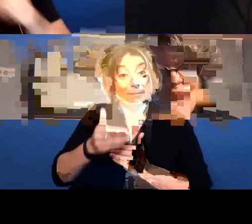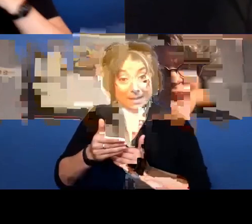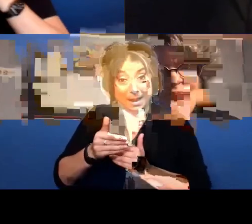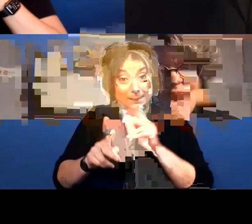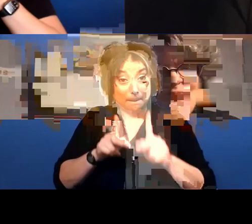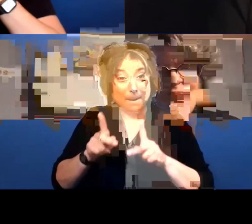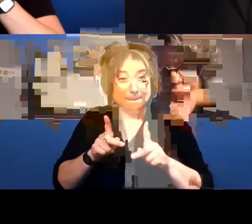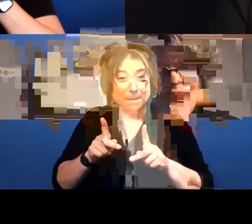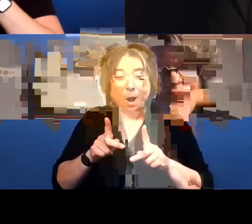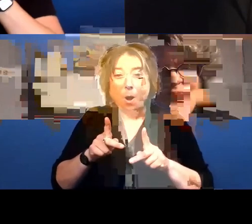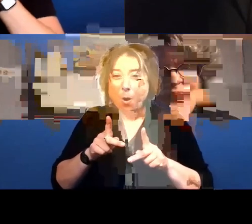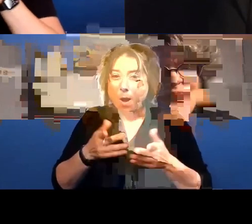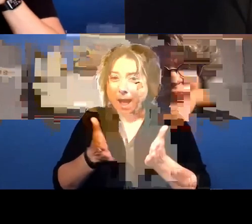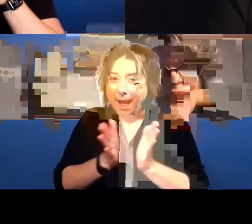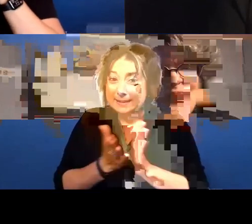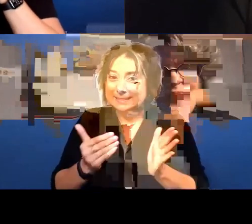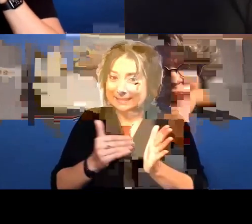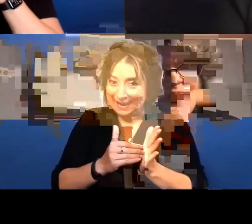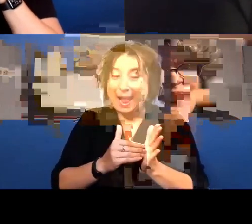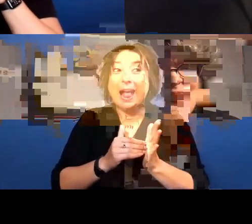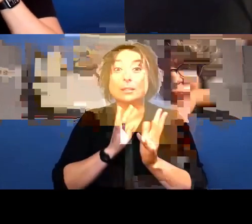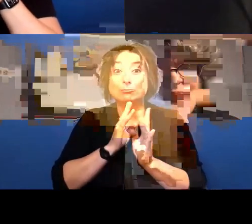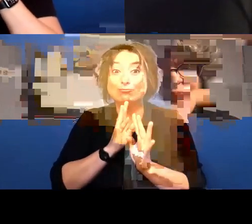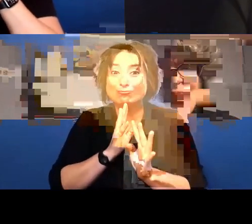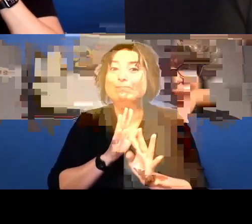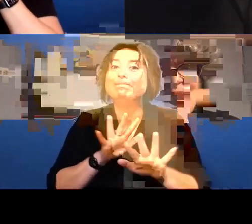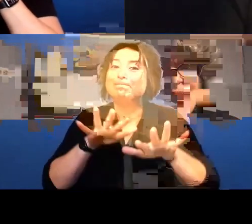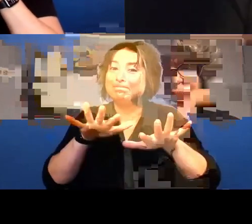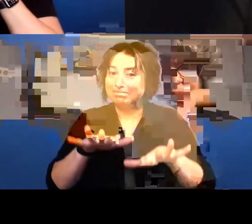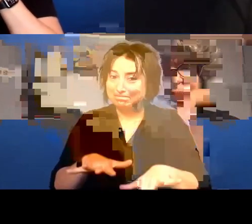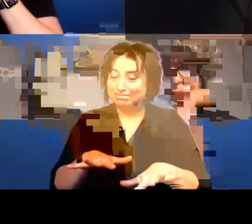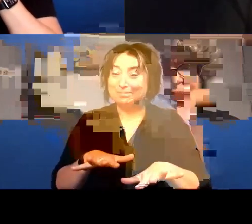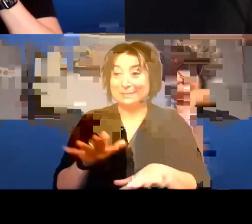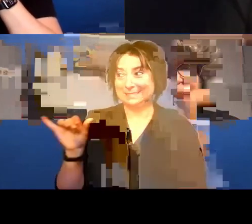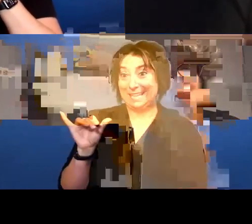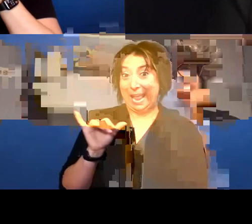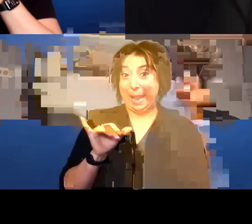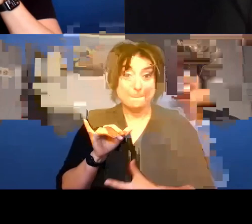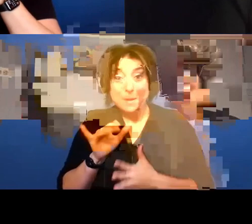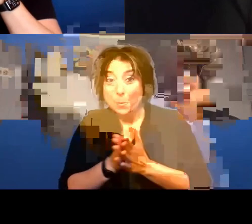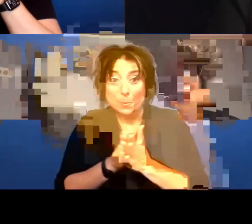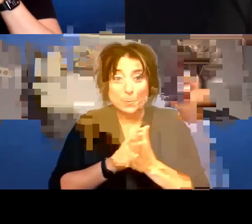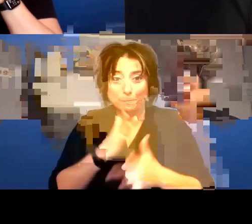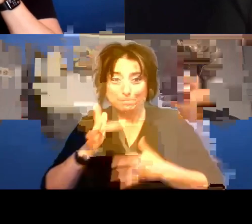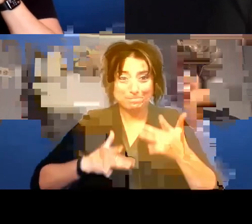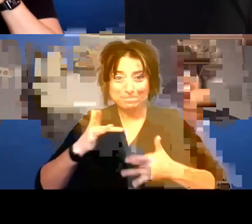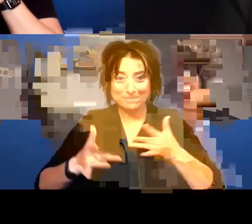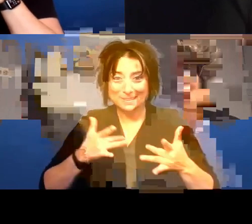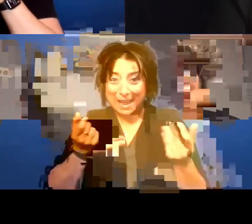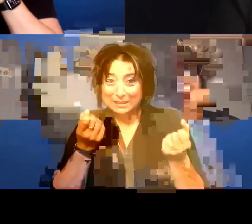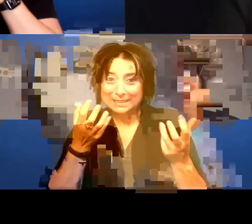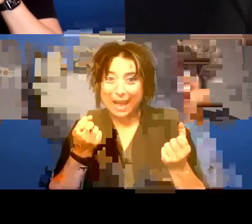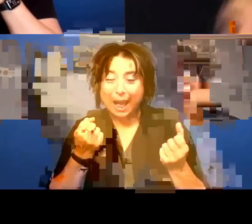let's ask them again to please slow down. They're like you and I, and they get so excited when they sign, but